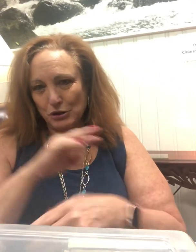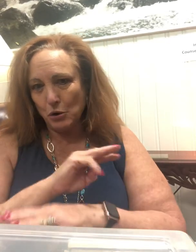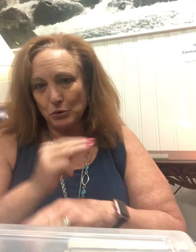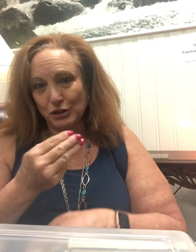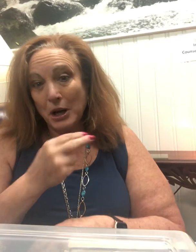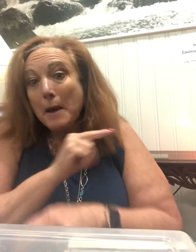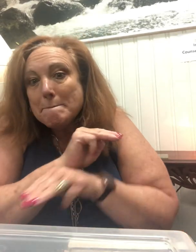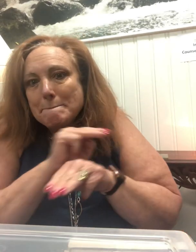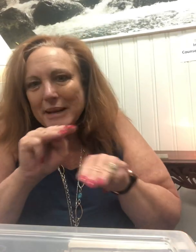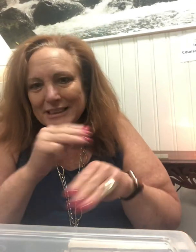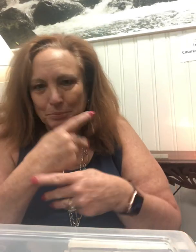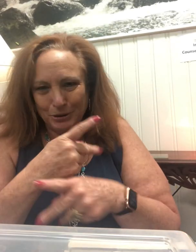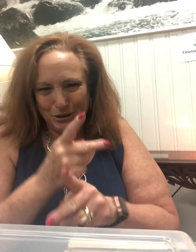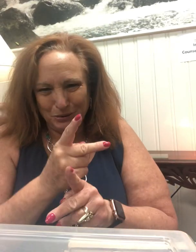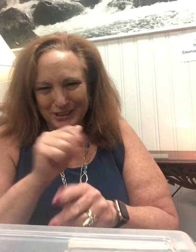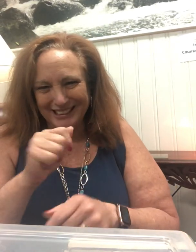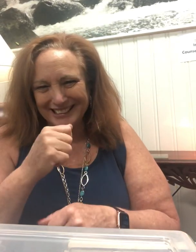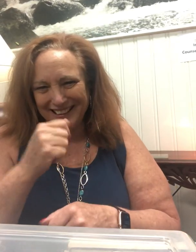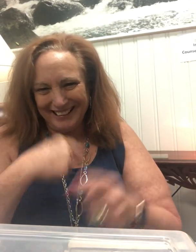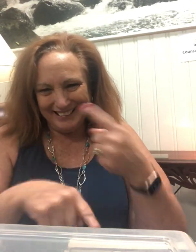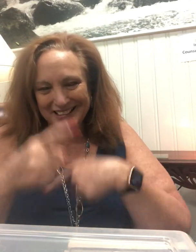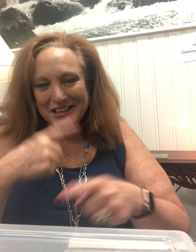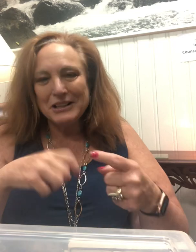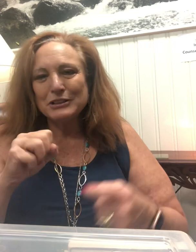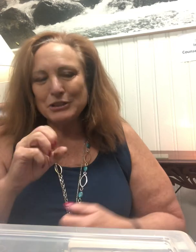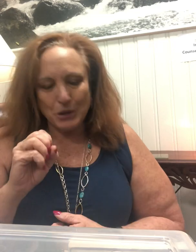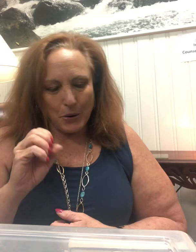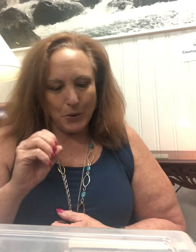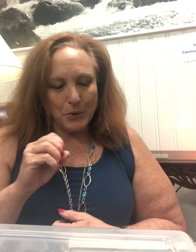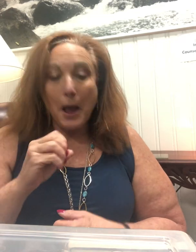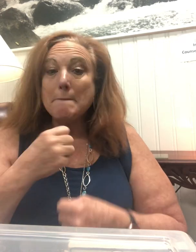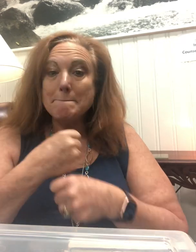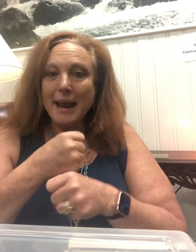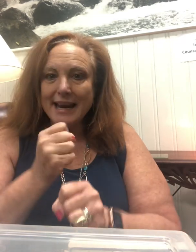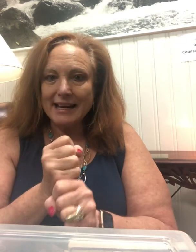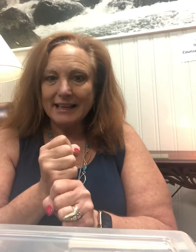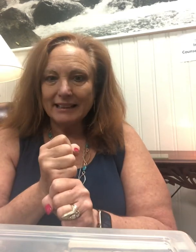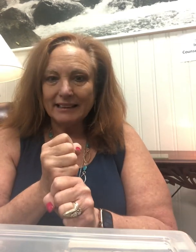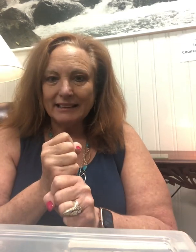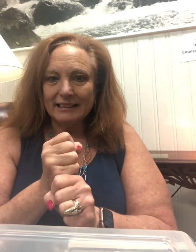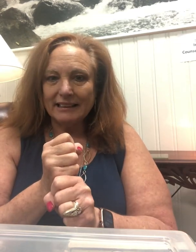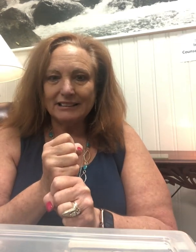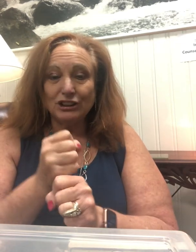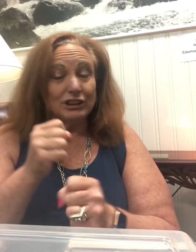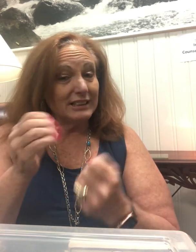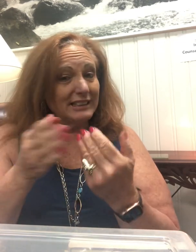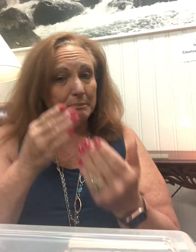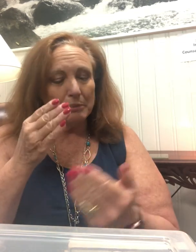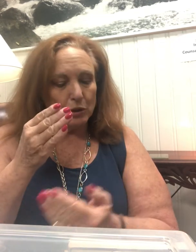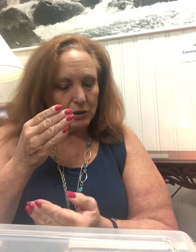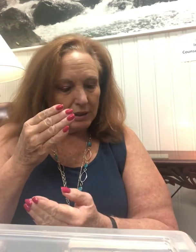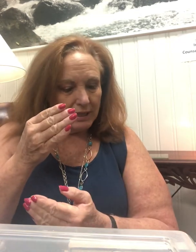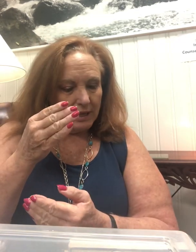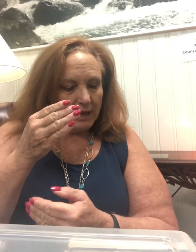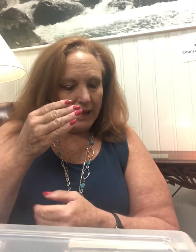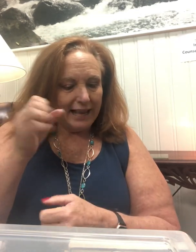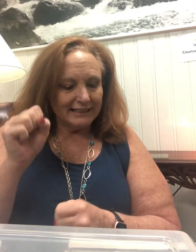don't misproduce a sign. So make, it's just a simple S